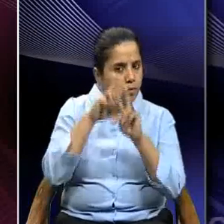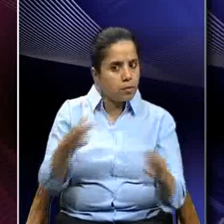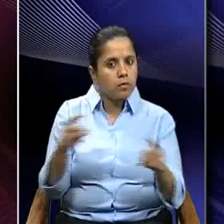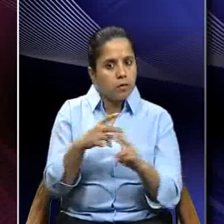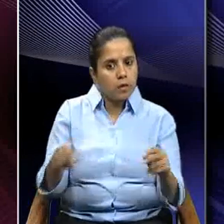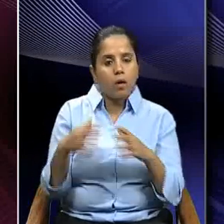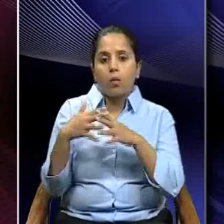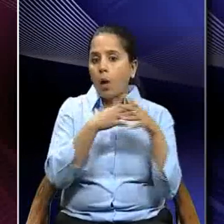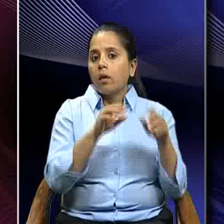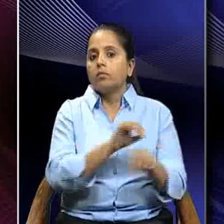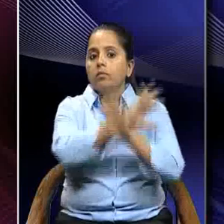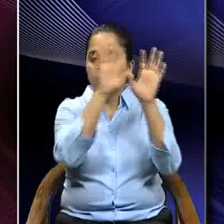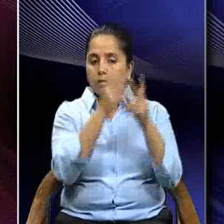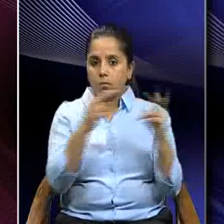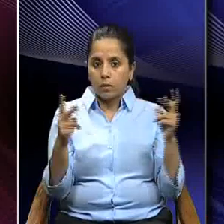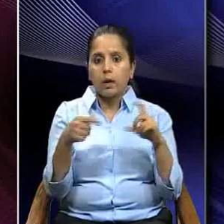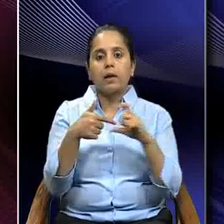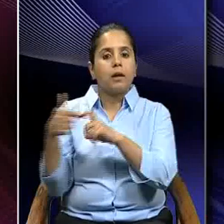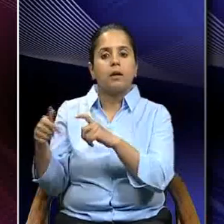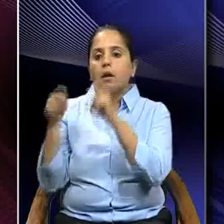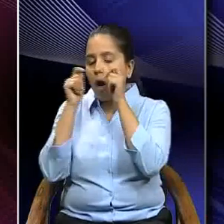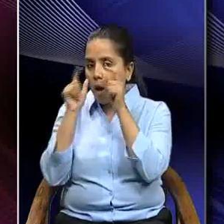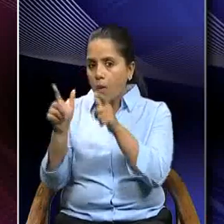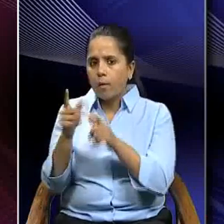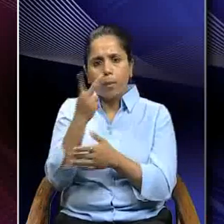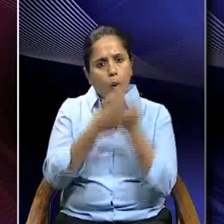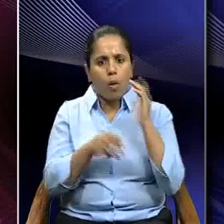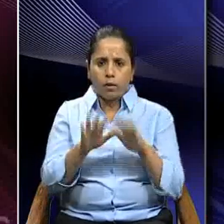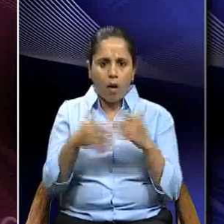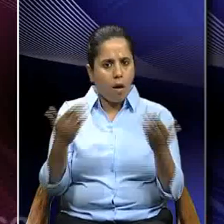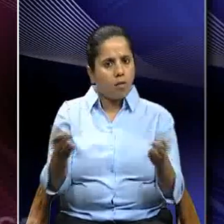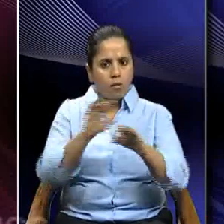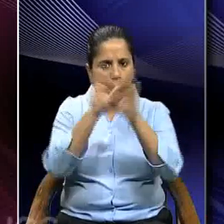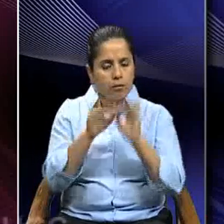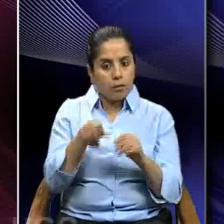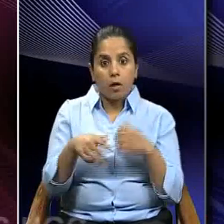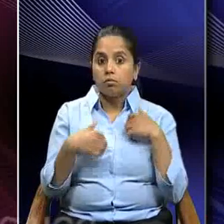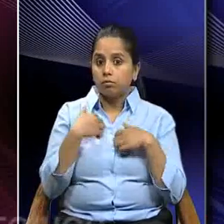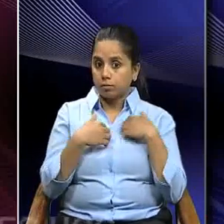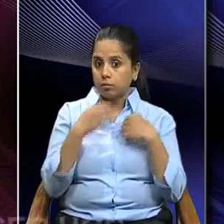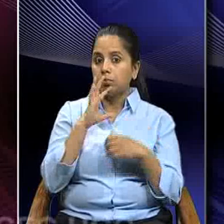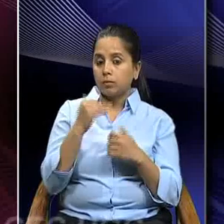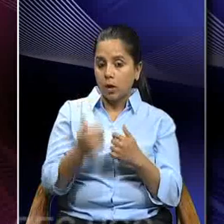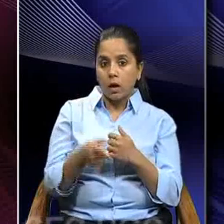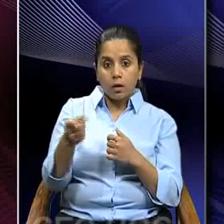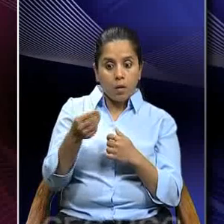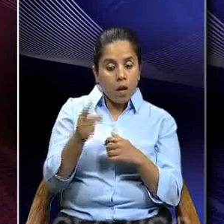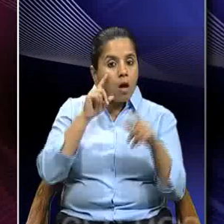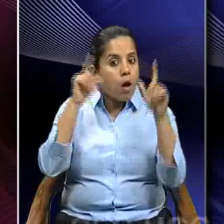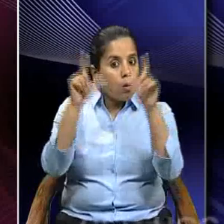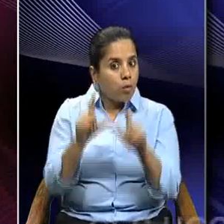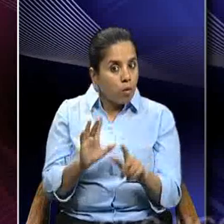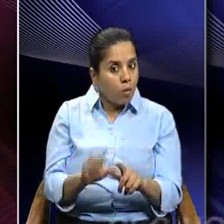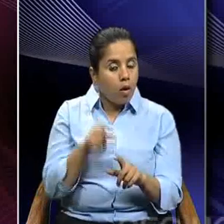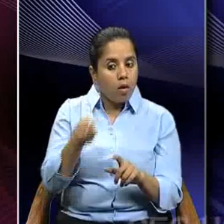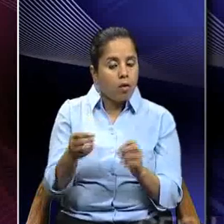Western Enlightenment and Eastern awakening. So both are there. And it is also interesting that such empirical evidence, they have